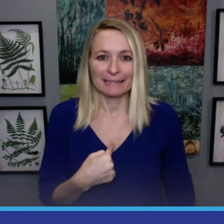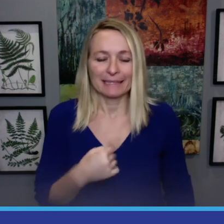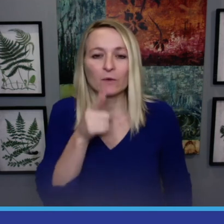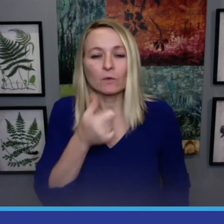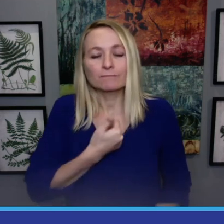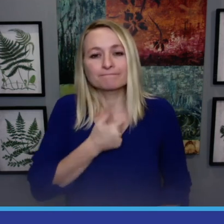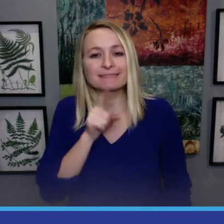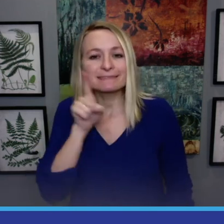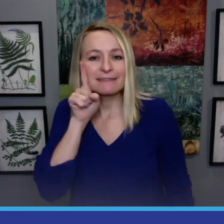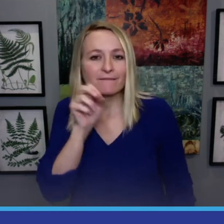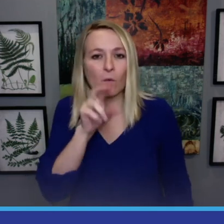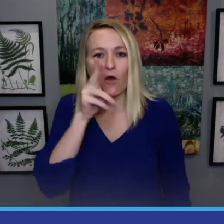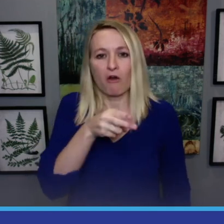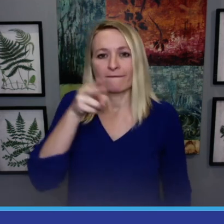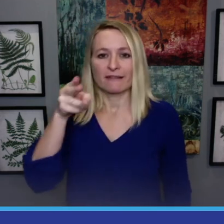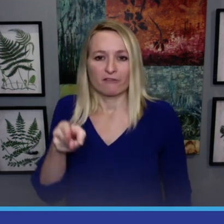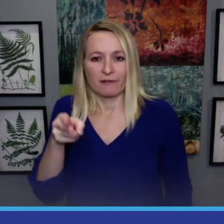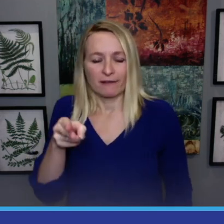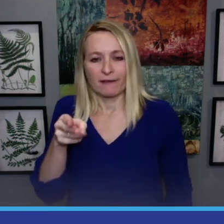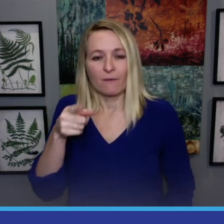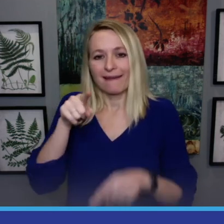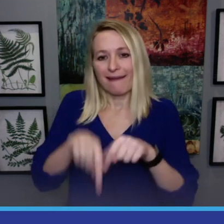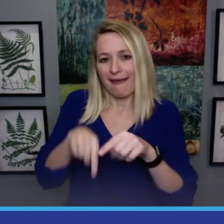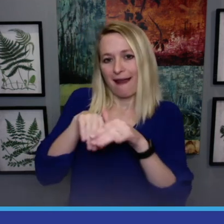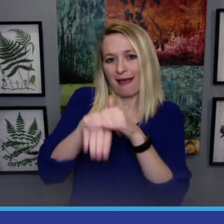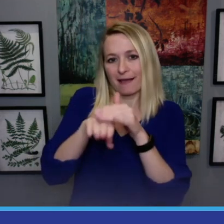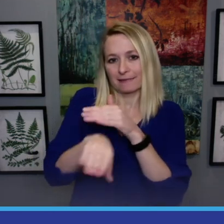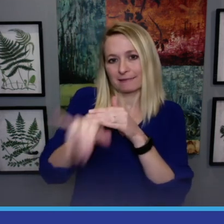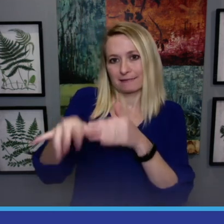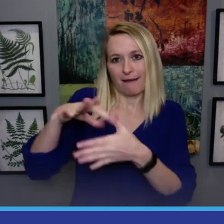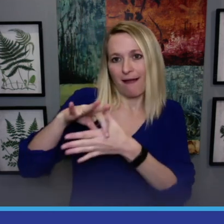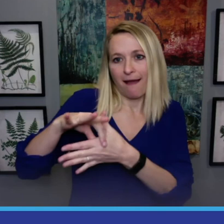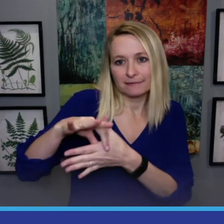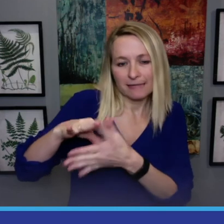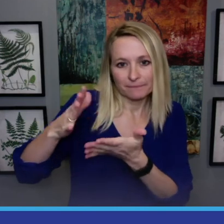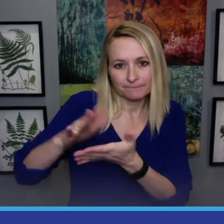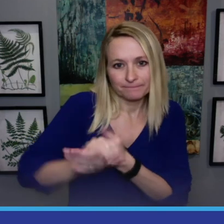me who are deaf or hard of hearing? We can't access that content.